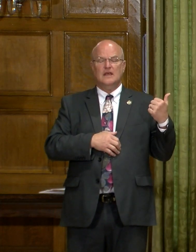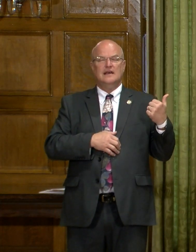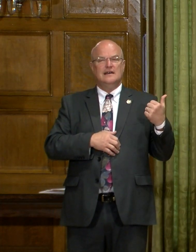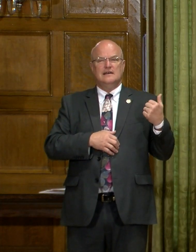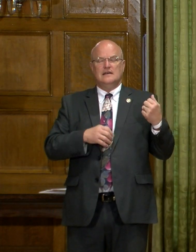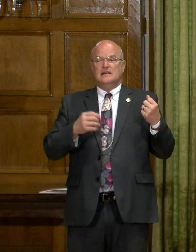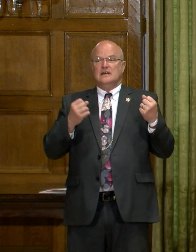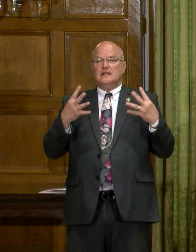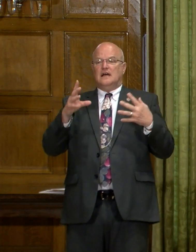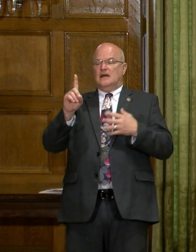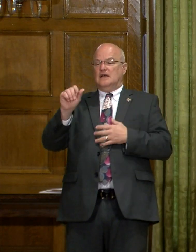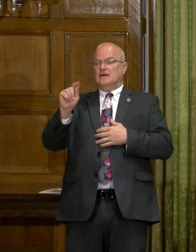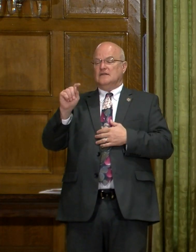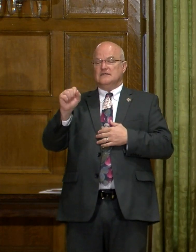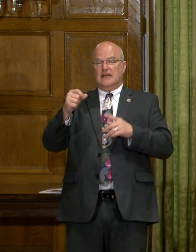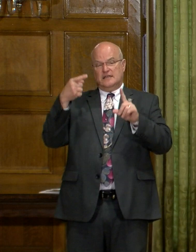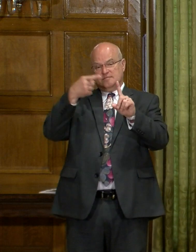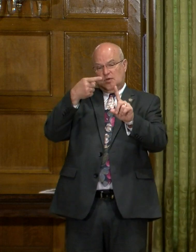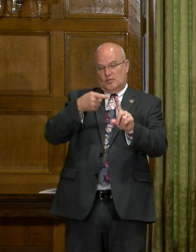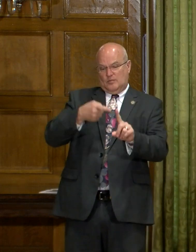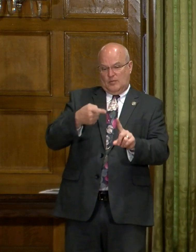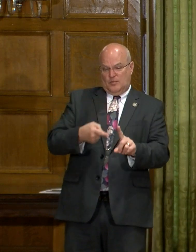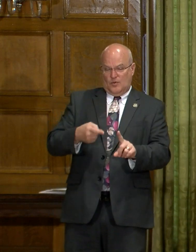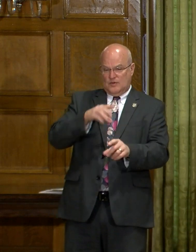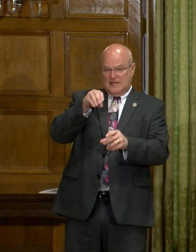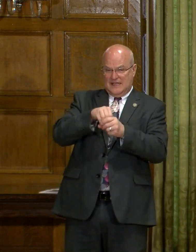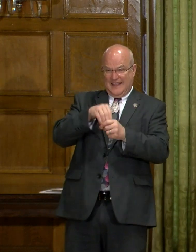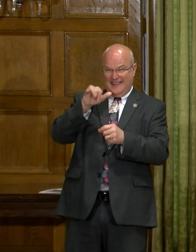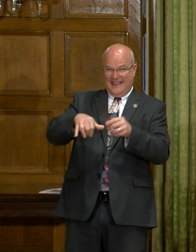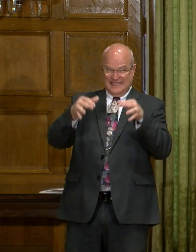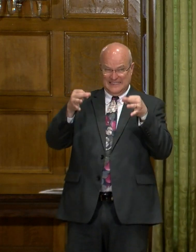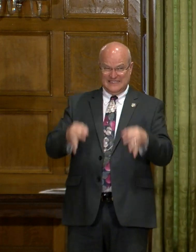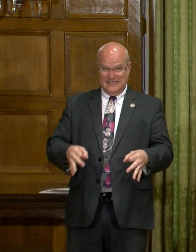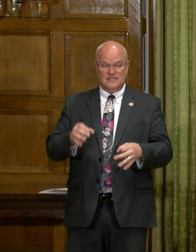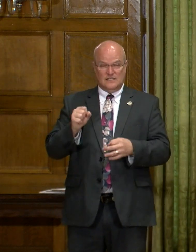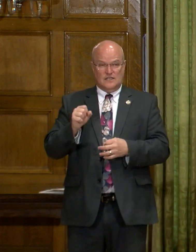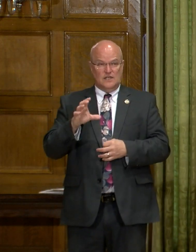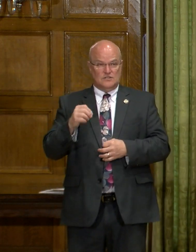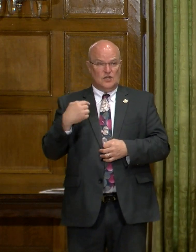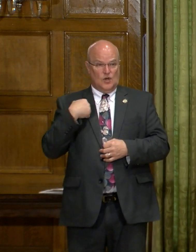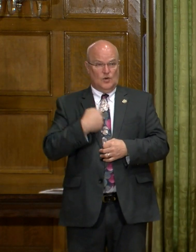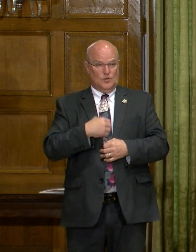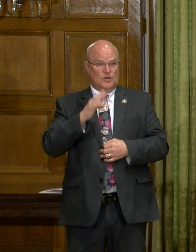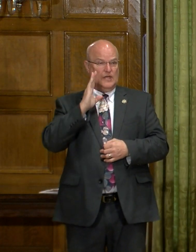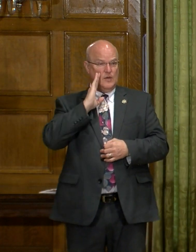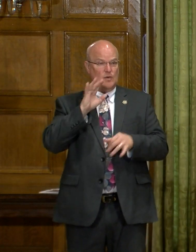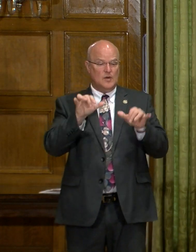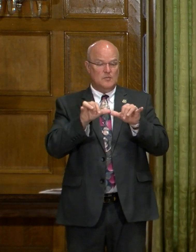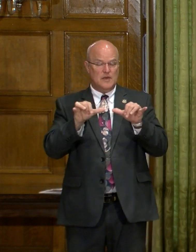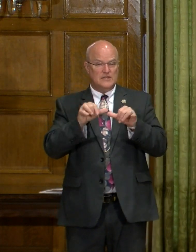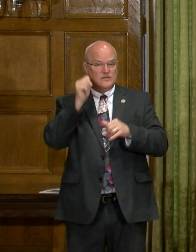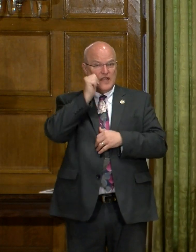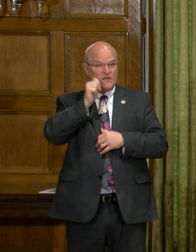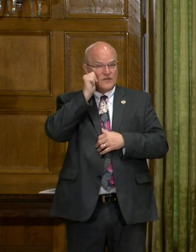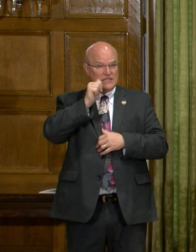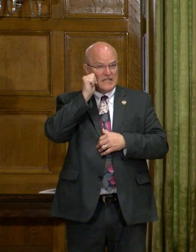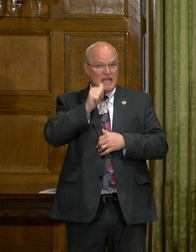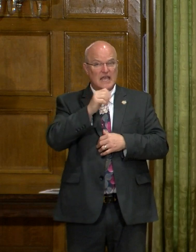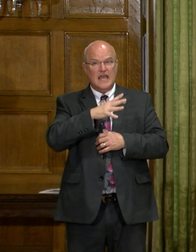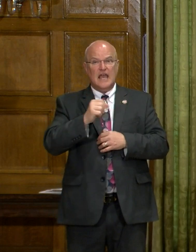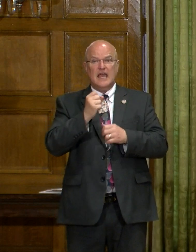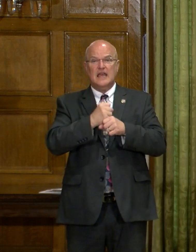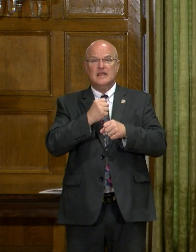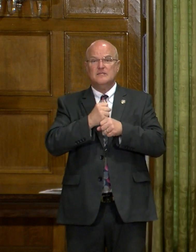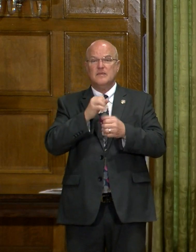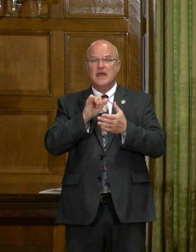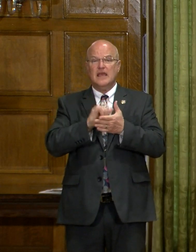of data points that go into that decision, and so we will measure it day by day and